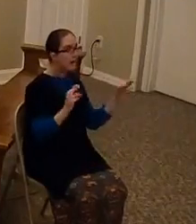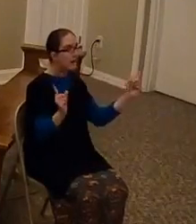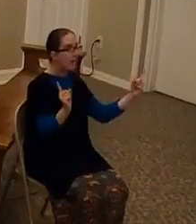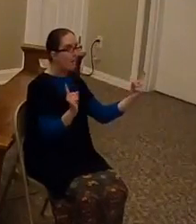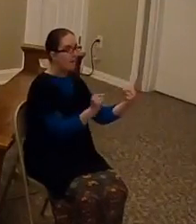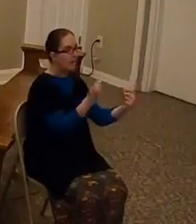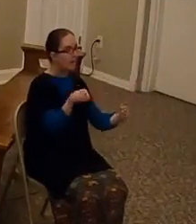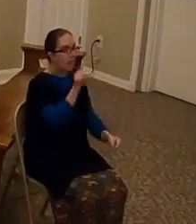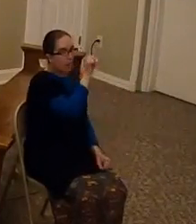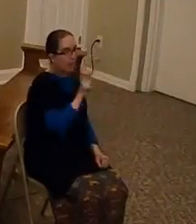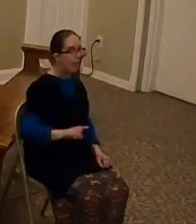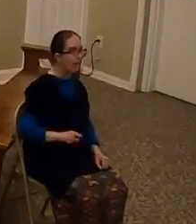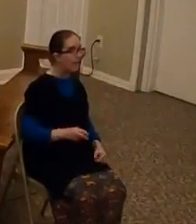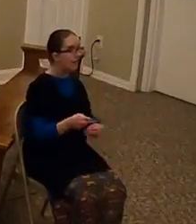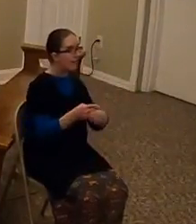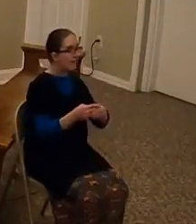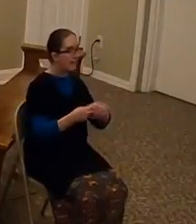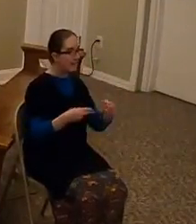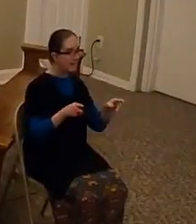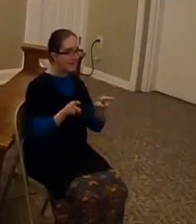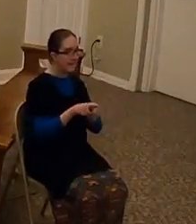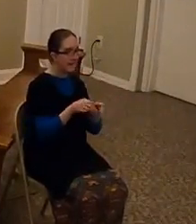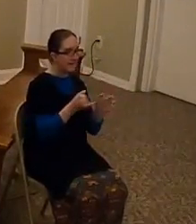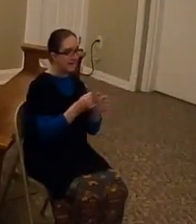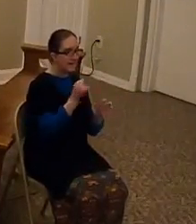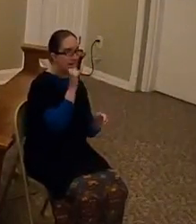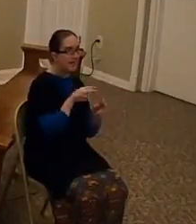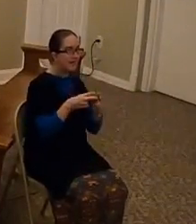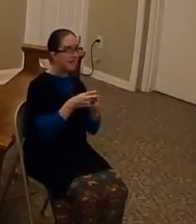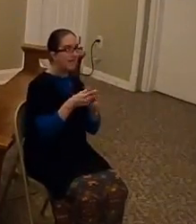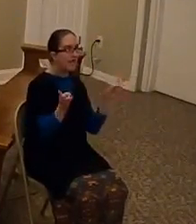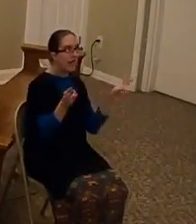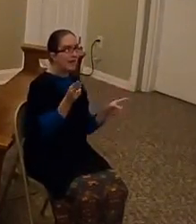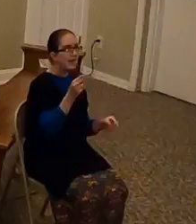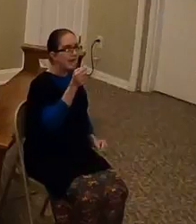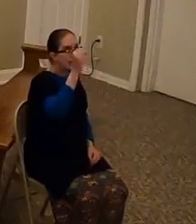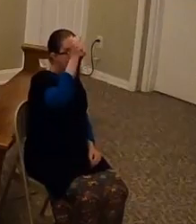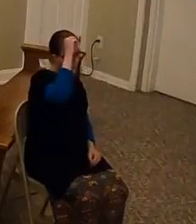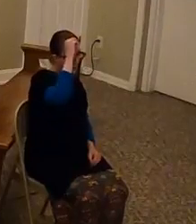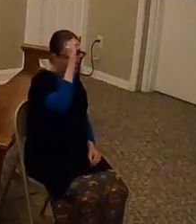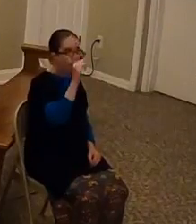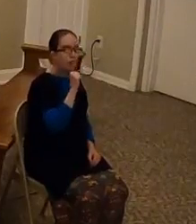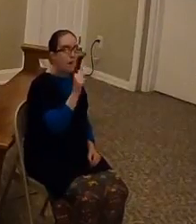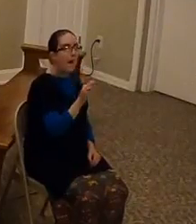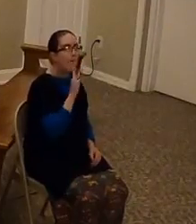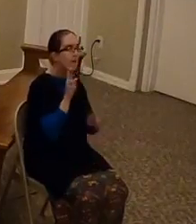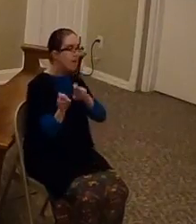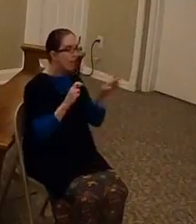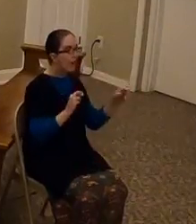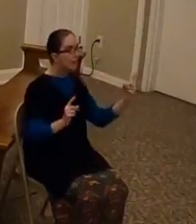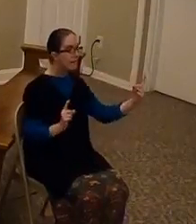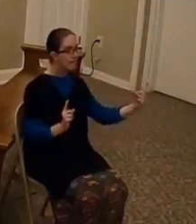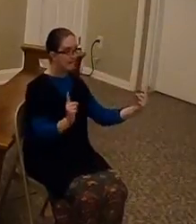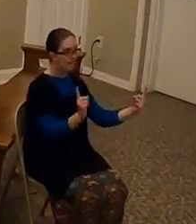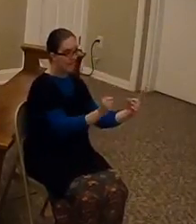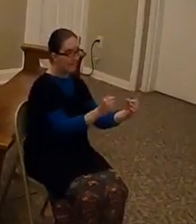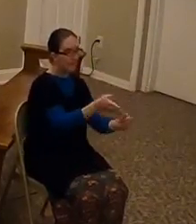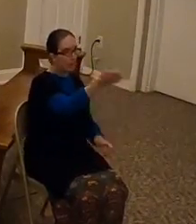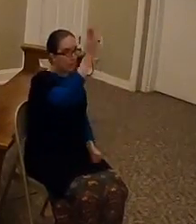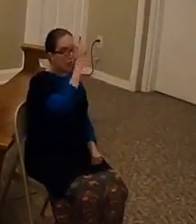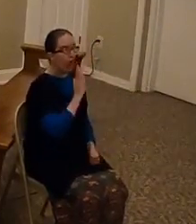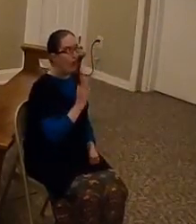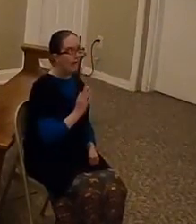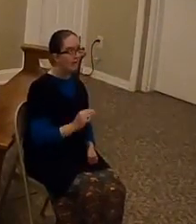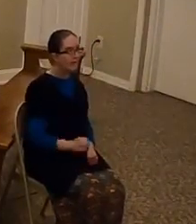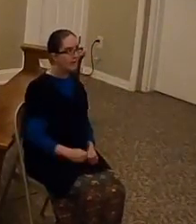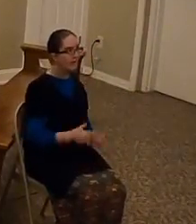Amen. As simple as it is, it's pretty dumb, amen, to not be ready to meet God. Hallelujah.